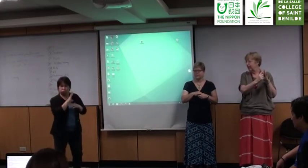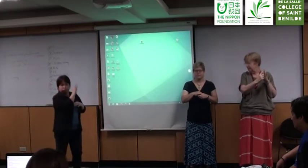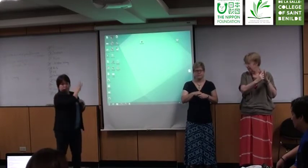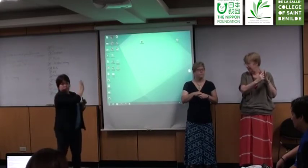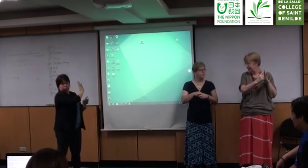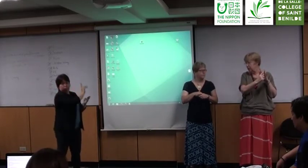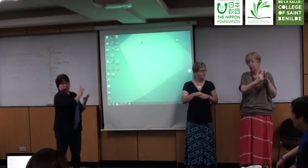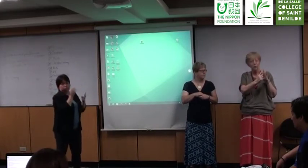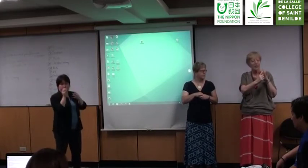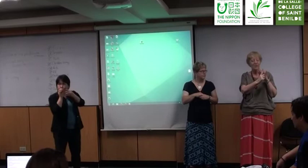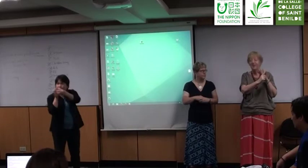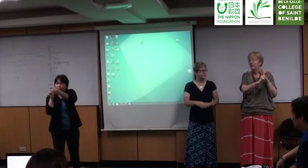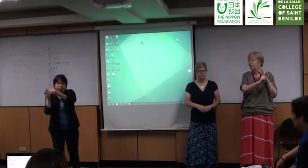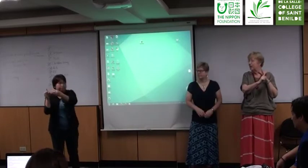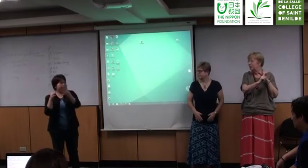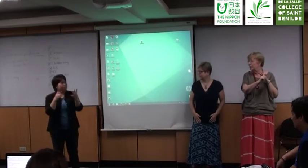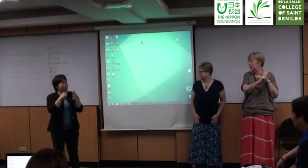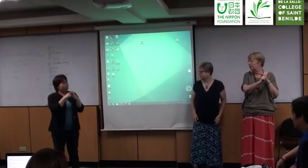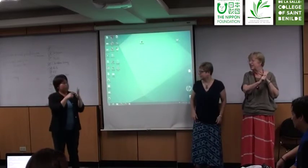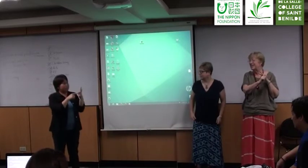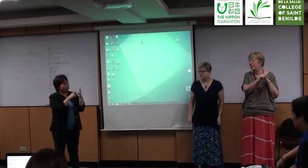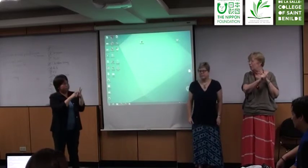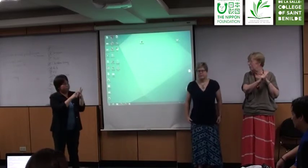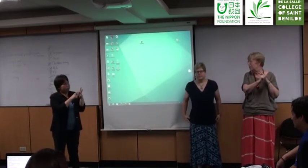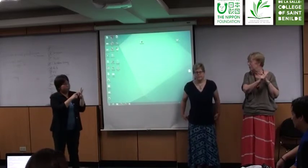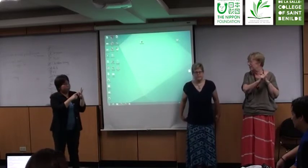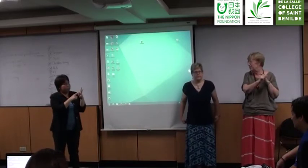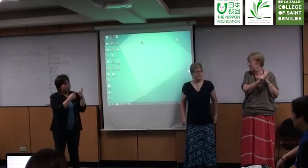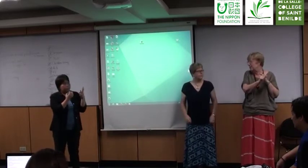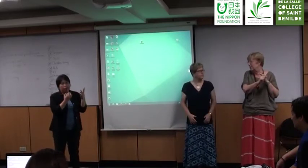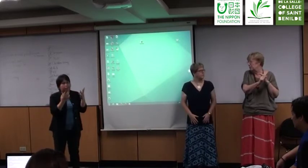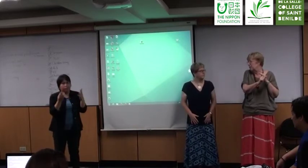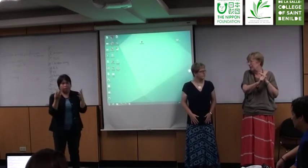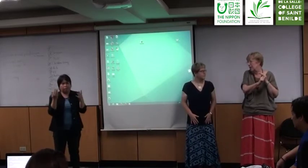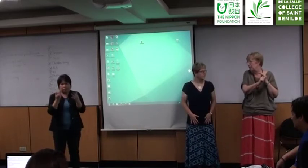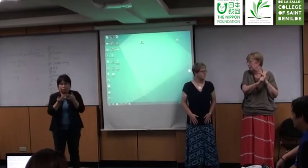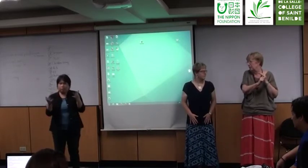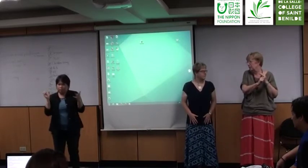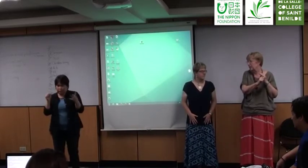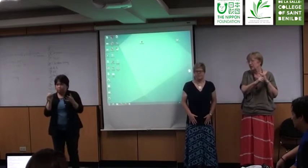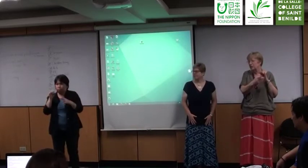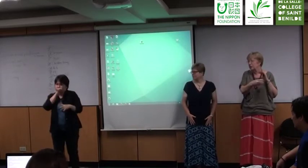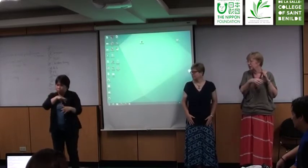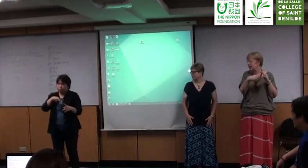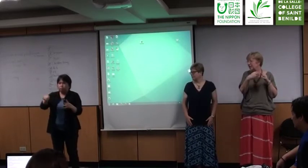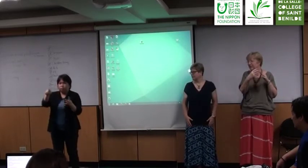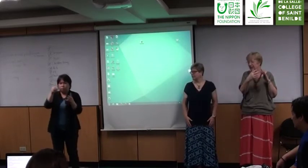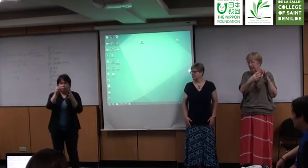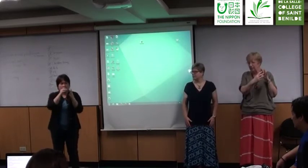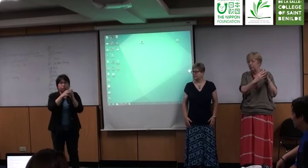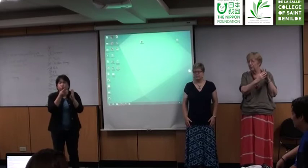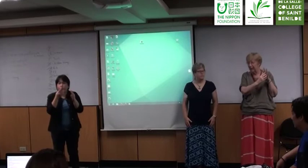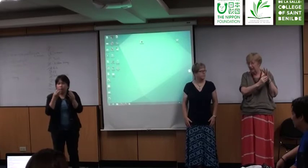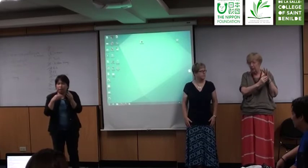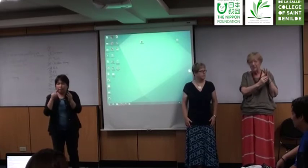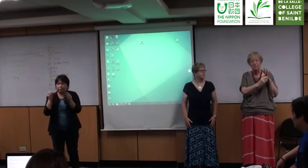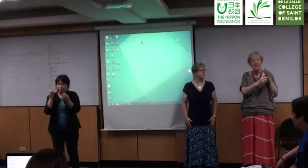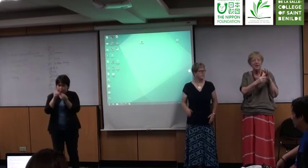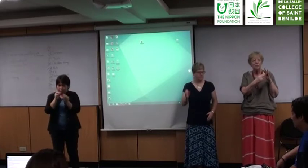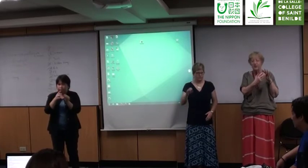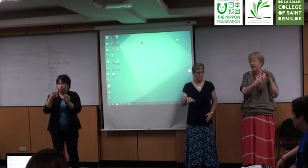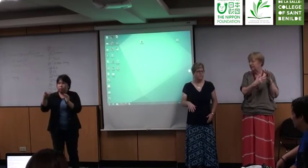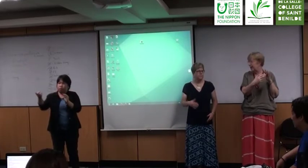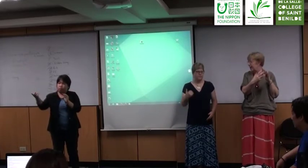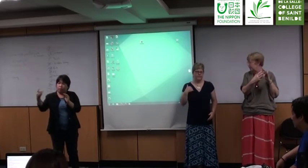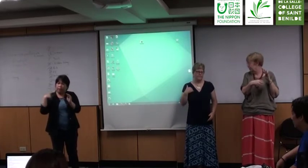then lesson planning 2, and then there's another one that just has a whole bunch of stuff I think might be helpful. So just kind of put them on a USB,